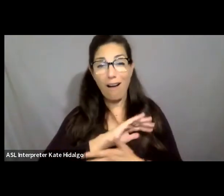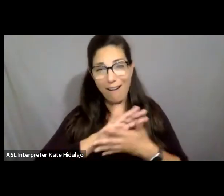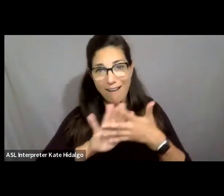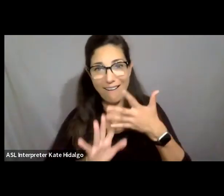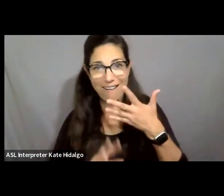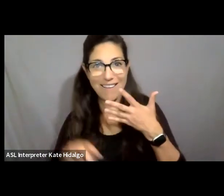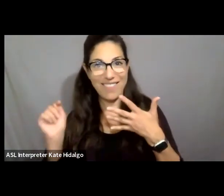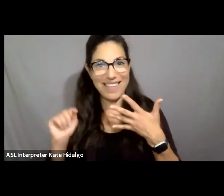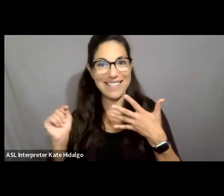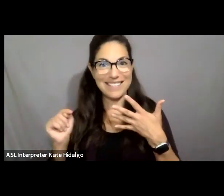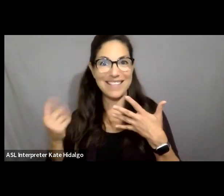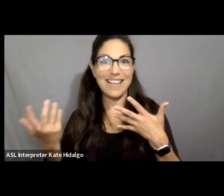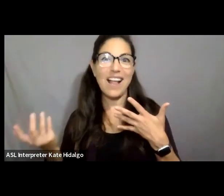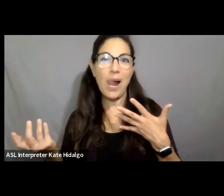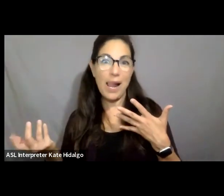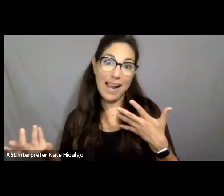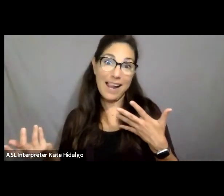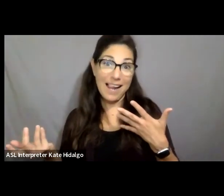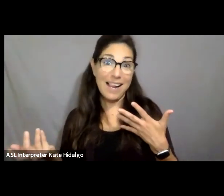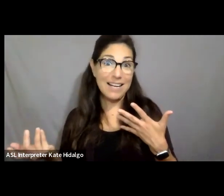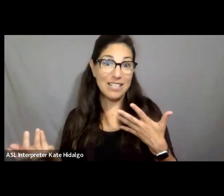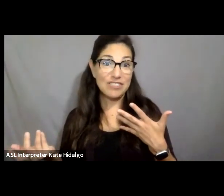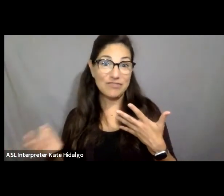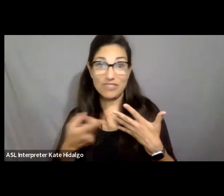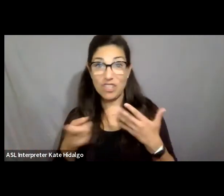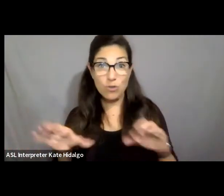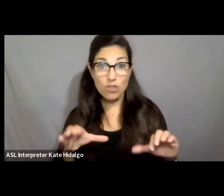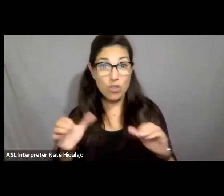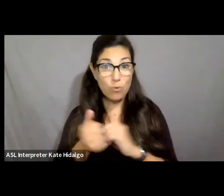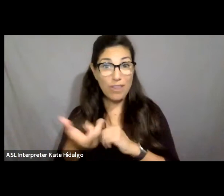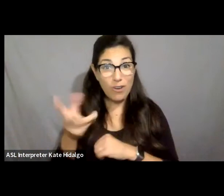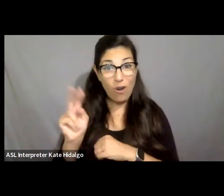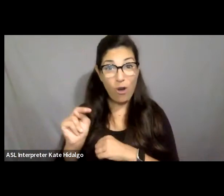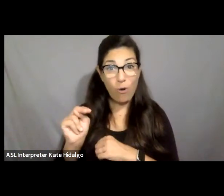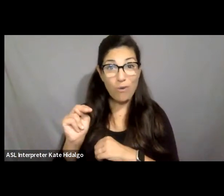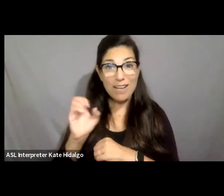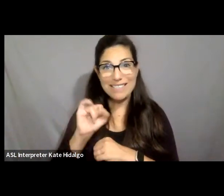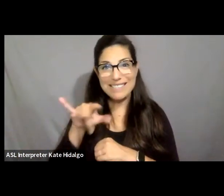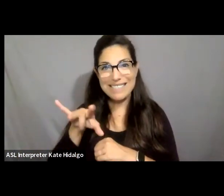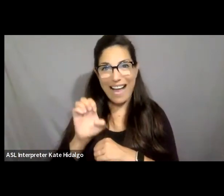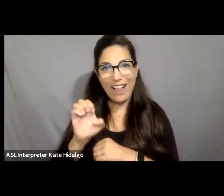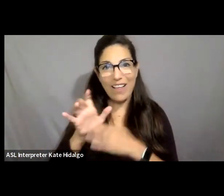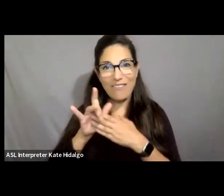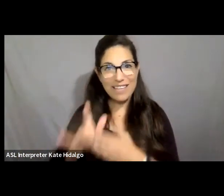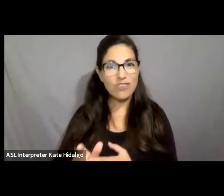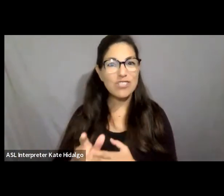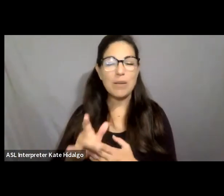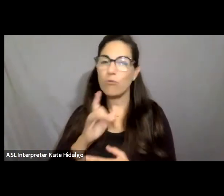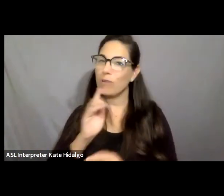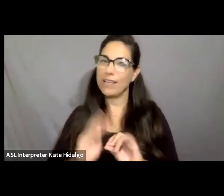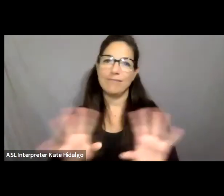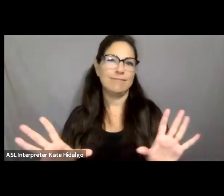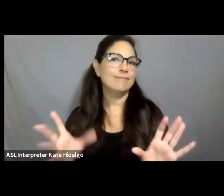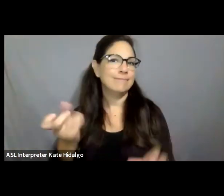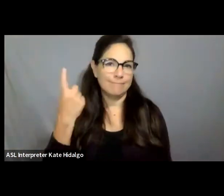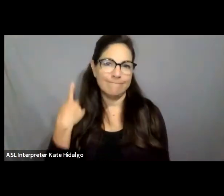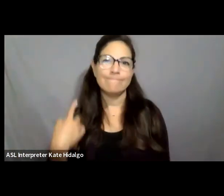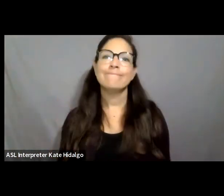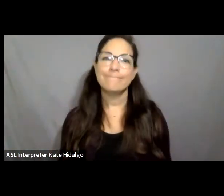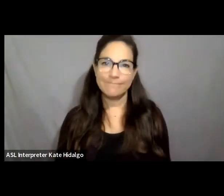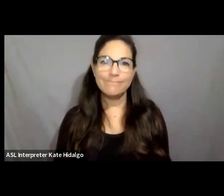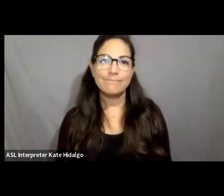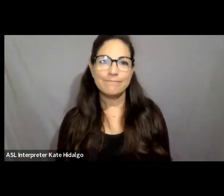things, all of these things you do with your own style of leadership, and it comes across. And I'm